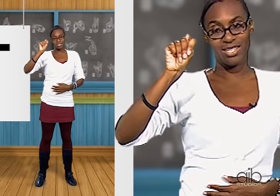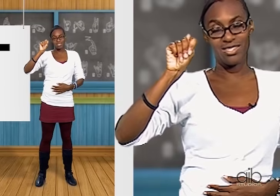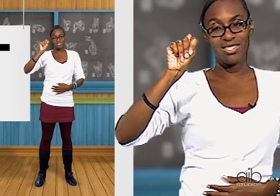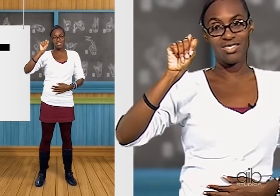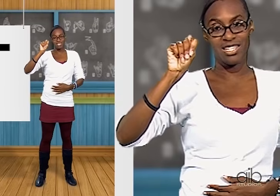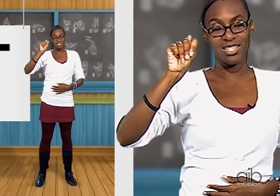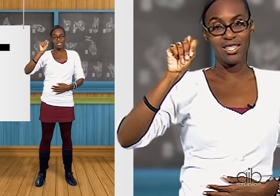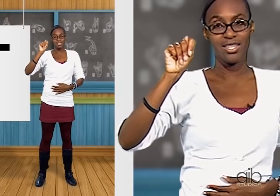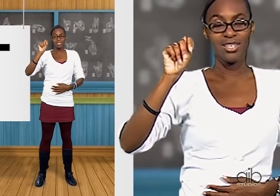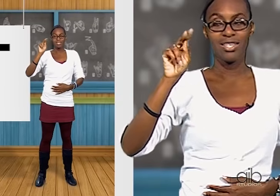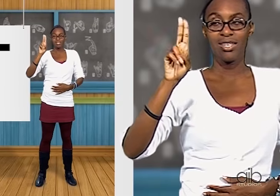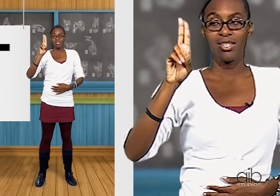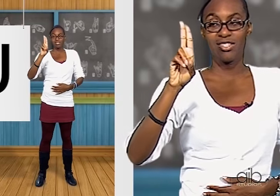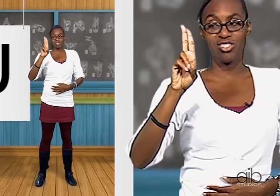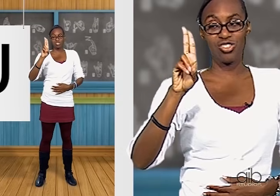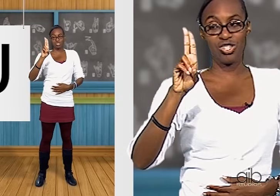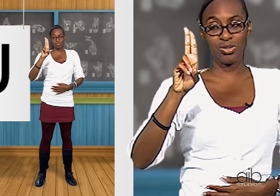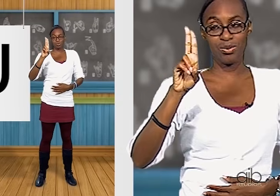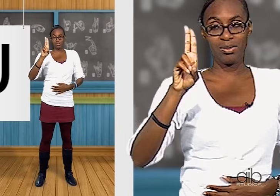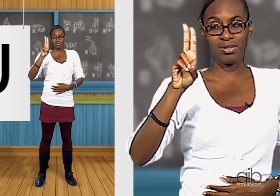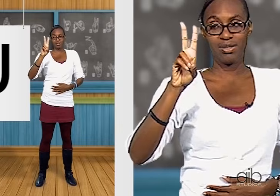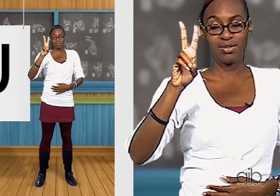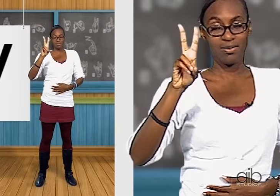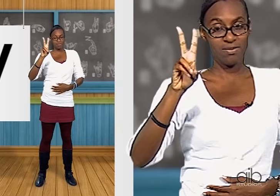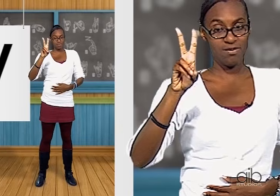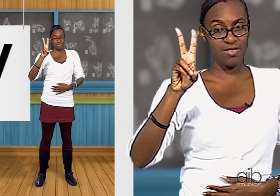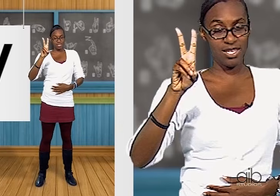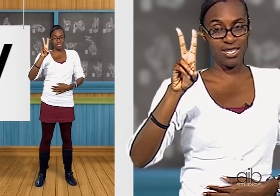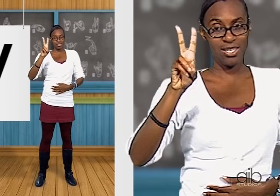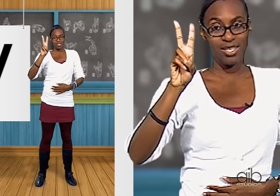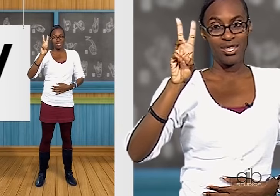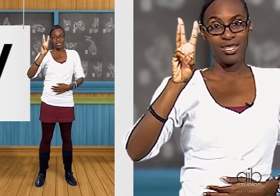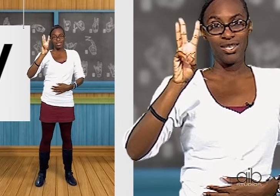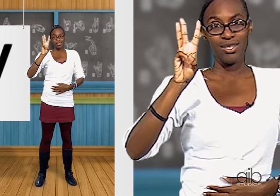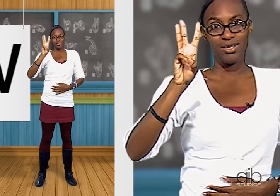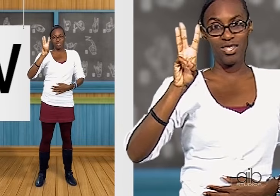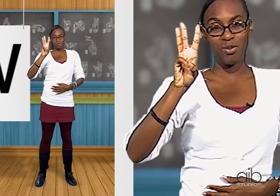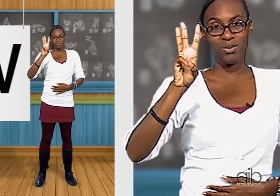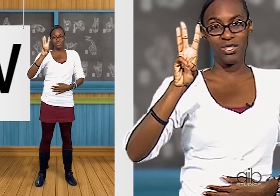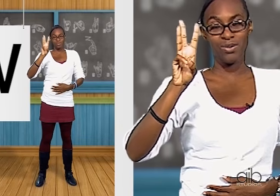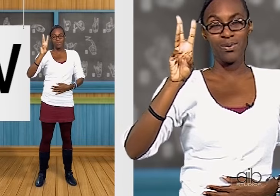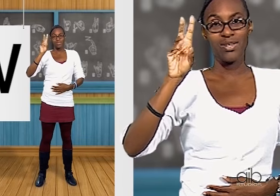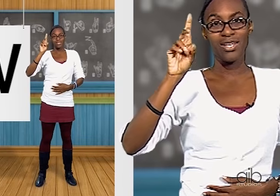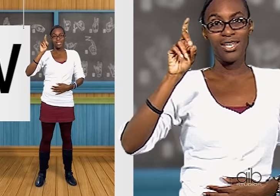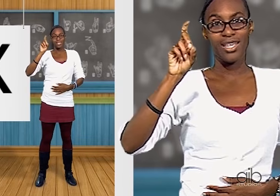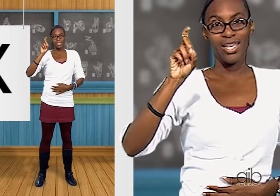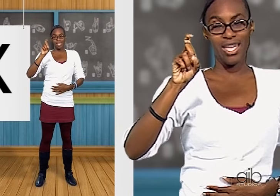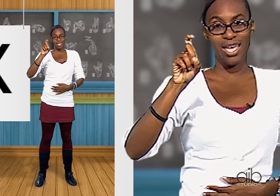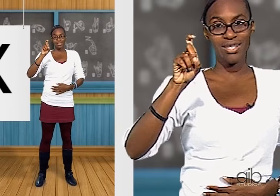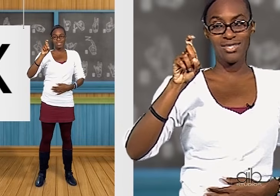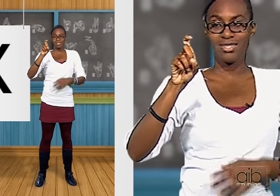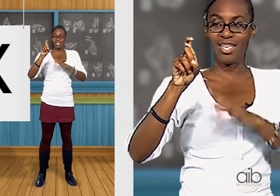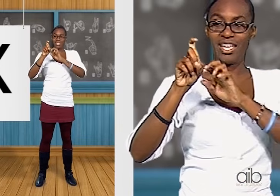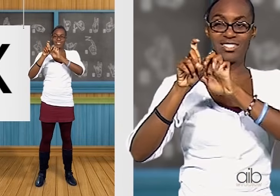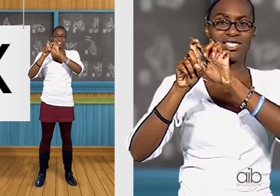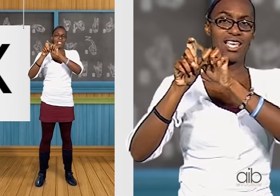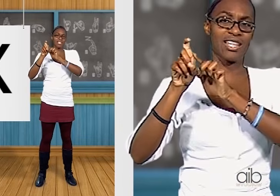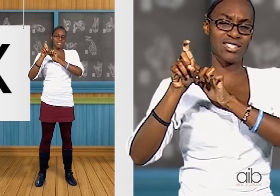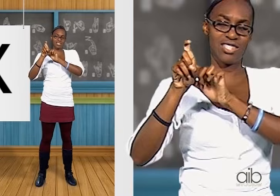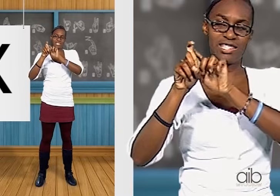This is T. This is U, V, W, X. X is, I like to say, like a